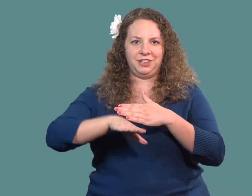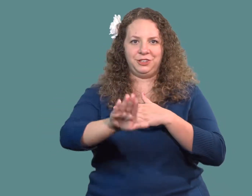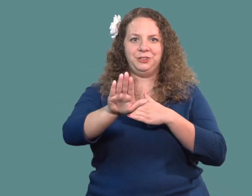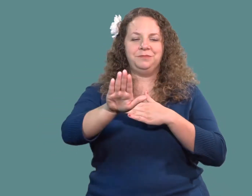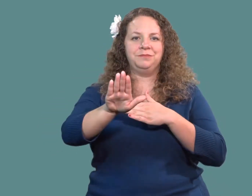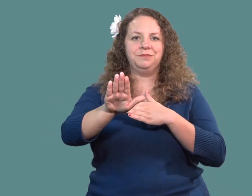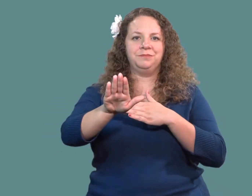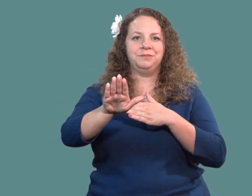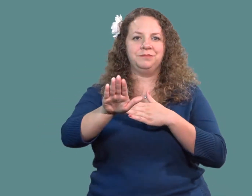enter.